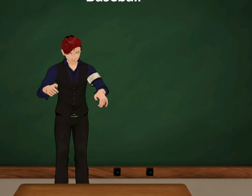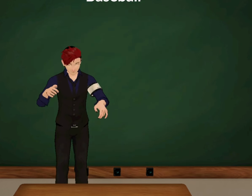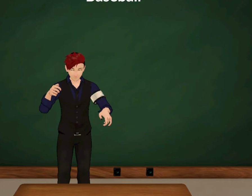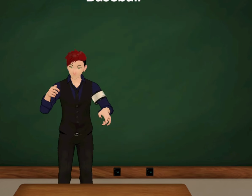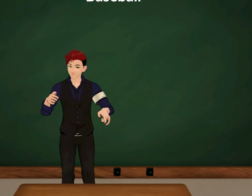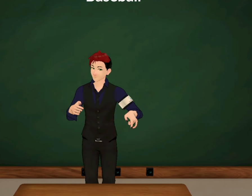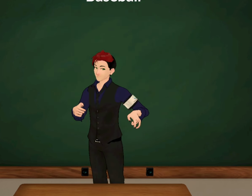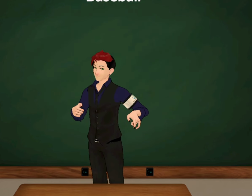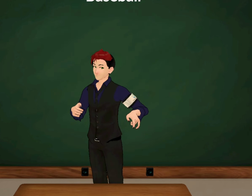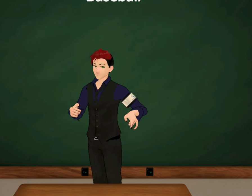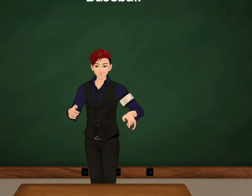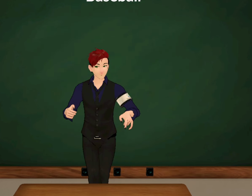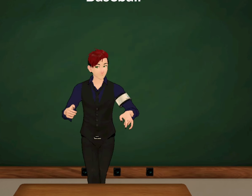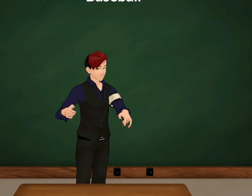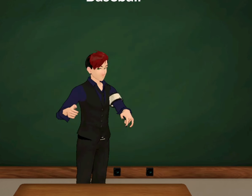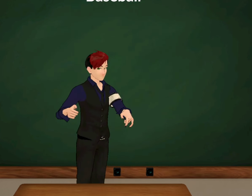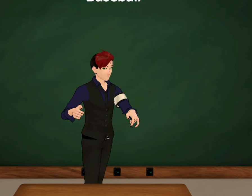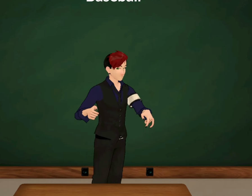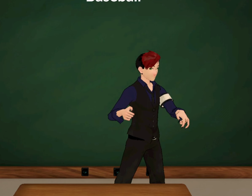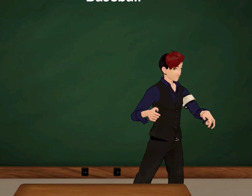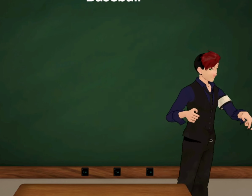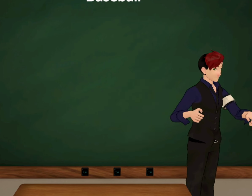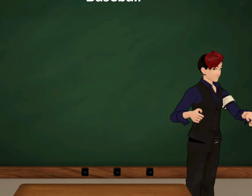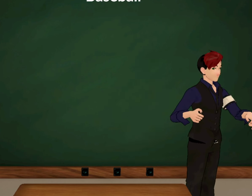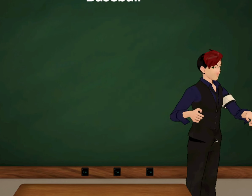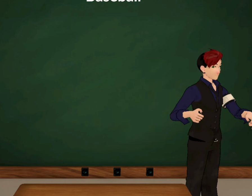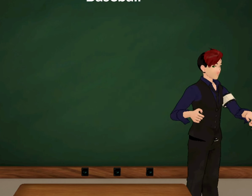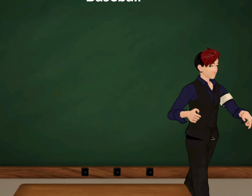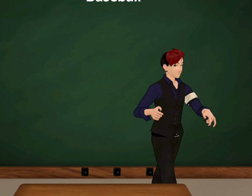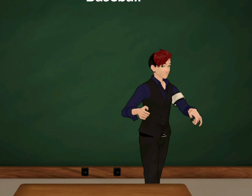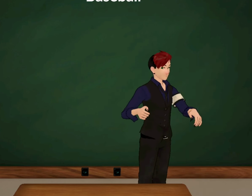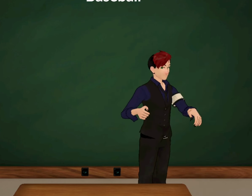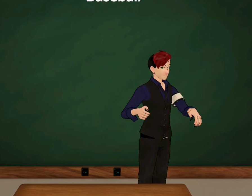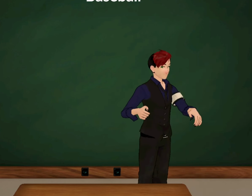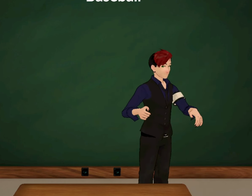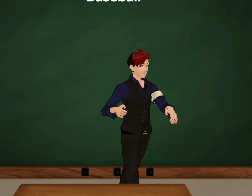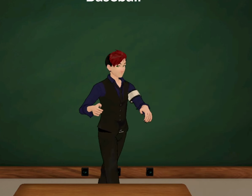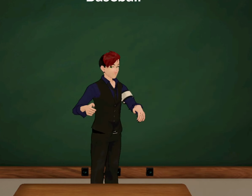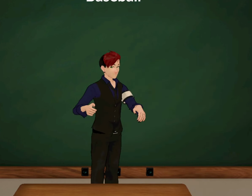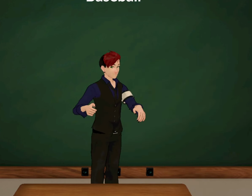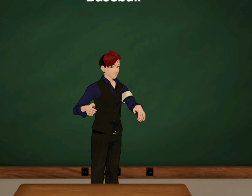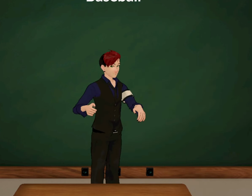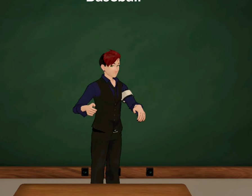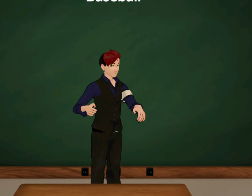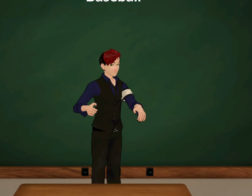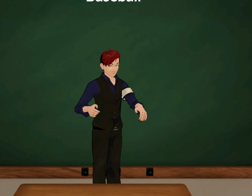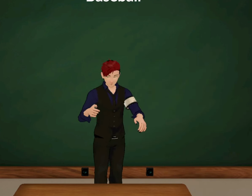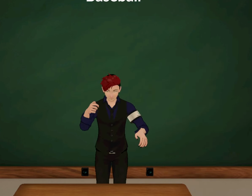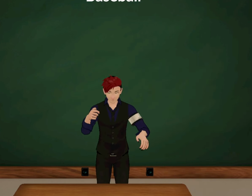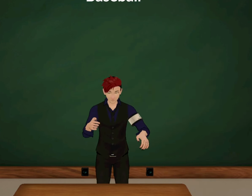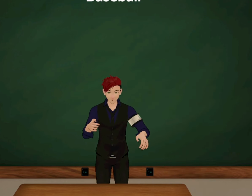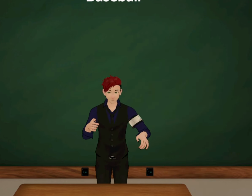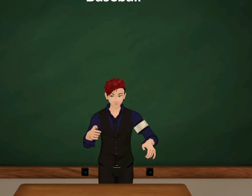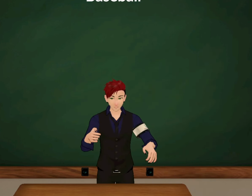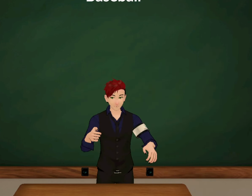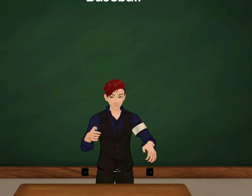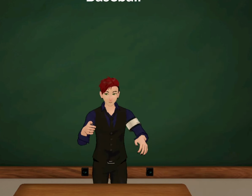But X, you just a little Oh, bit I'm sorry. on I'm my sorry. screen, Your you're a class. little I bit was. on the I thought you were words. doing E. Now you're for- better. I'm sorry.